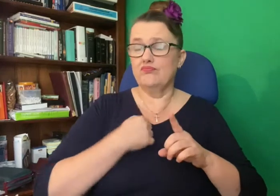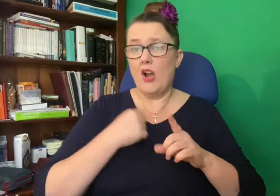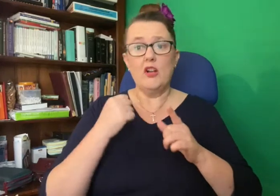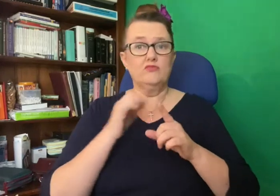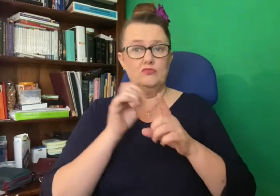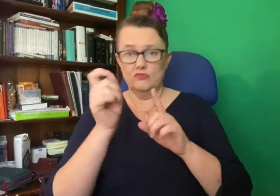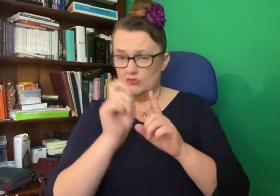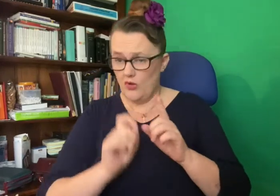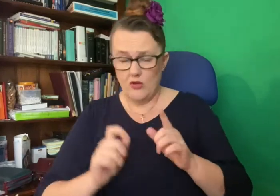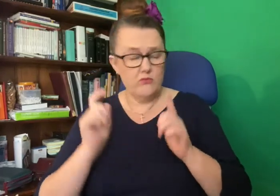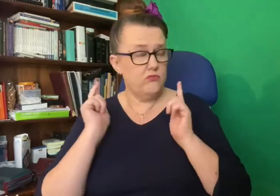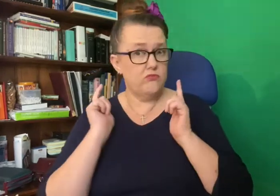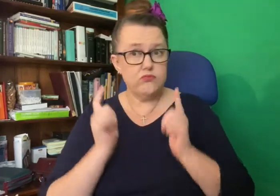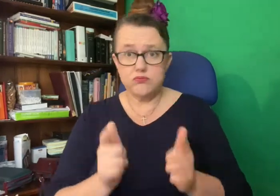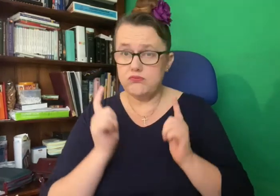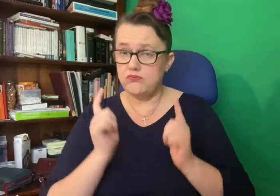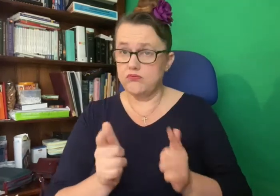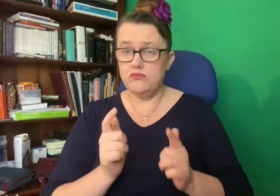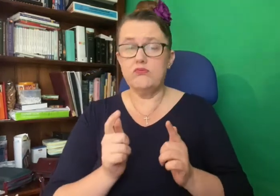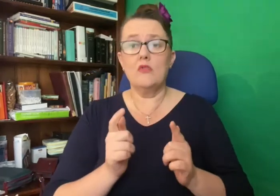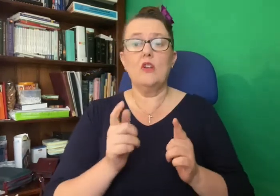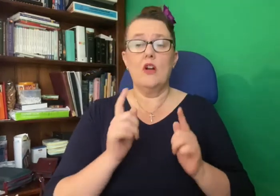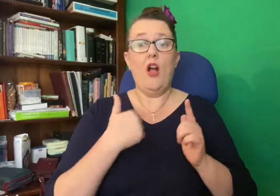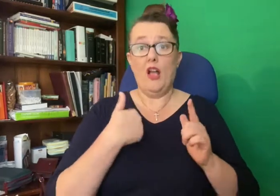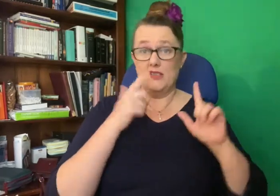And to my surprise, I improved so much.